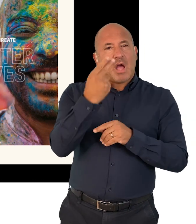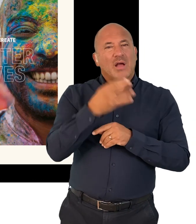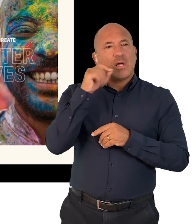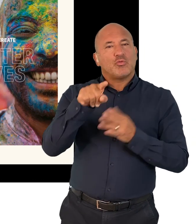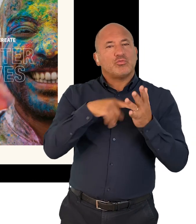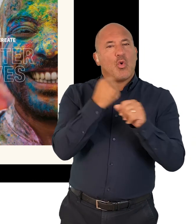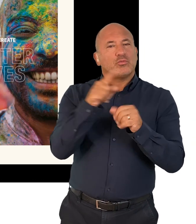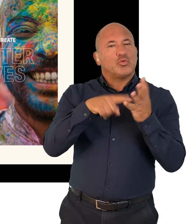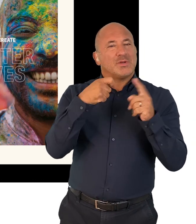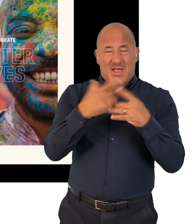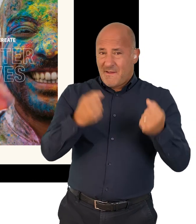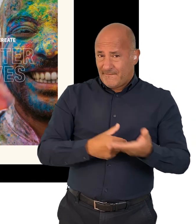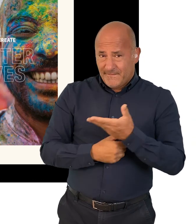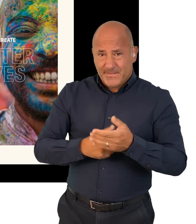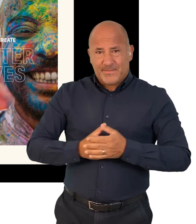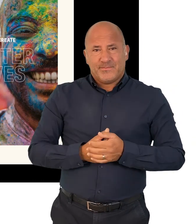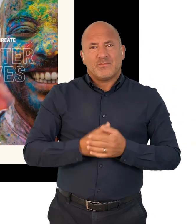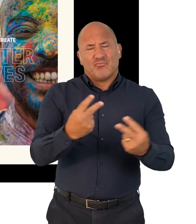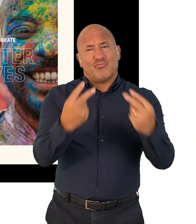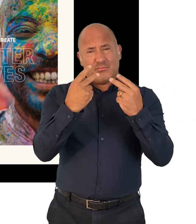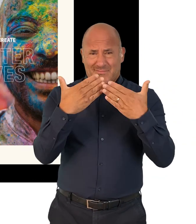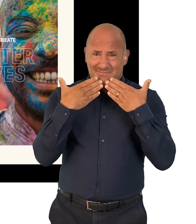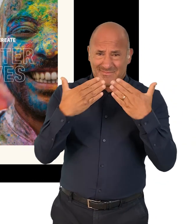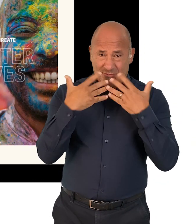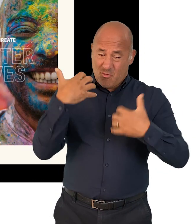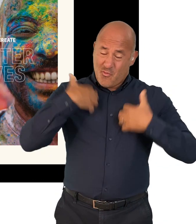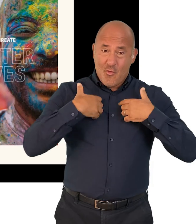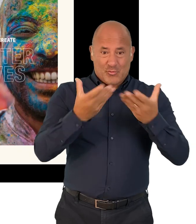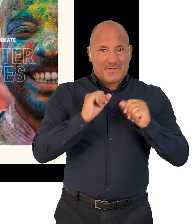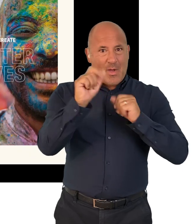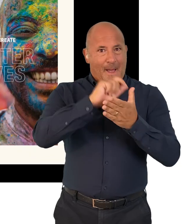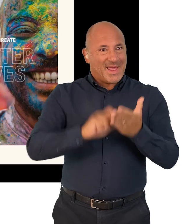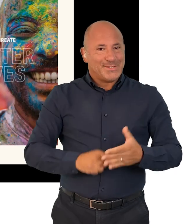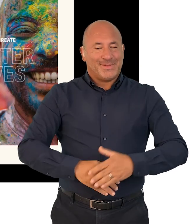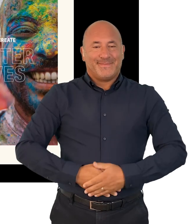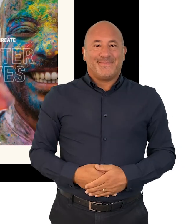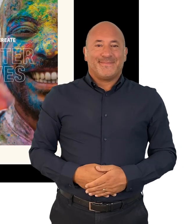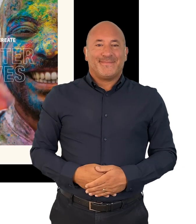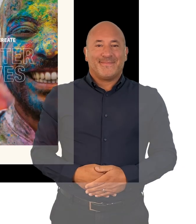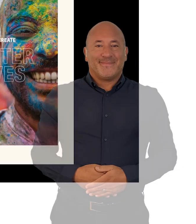enquiries@artscouncil.org.uk. Thanks very much for listening, and we really look forward to hearing from you.